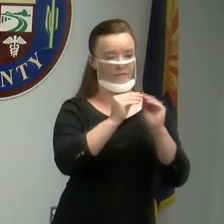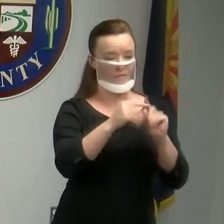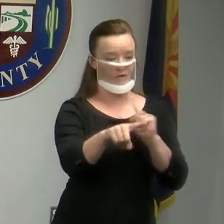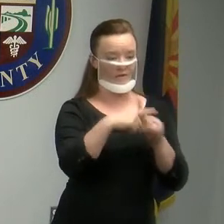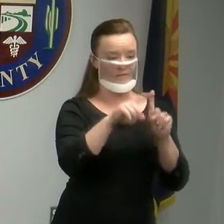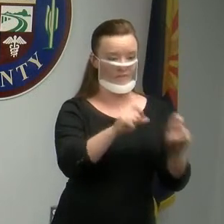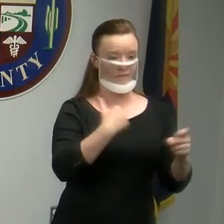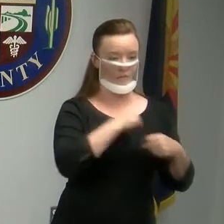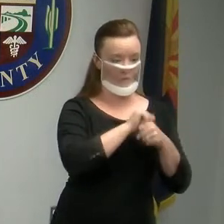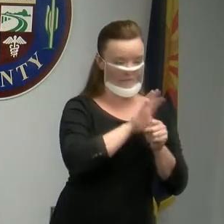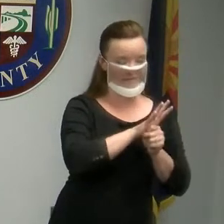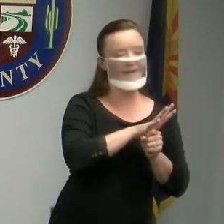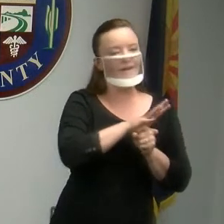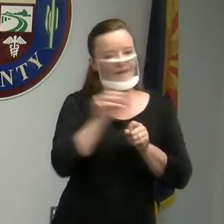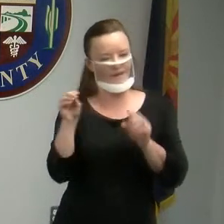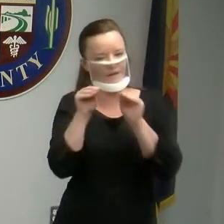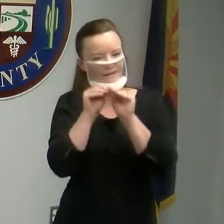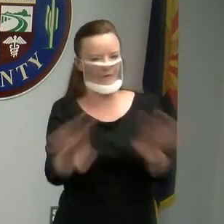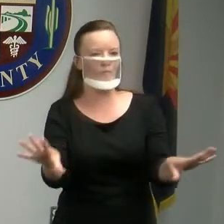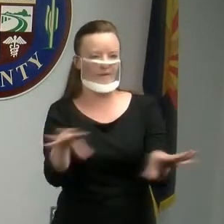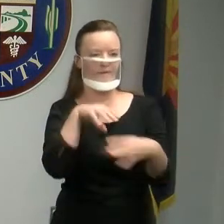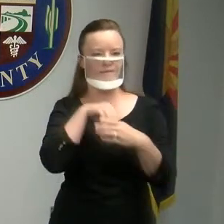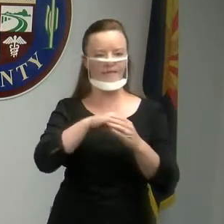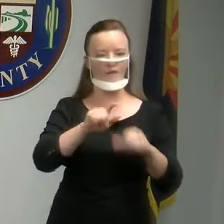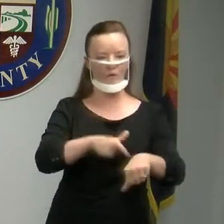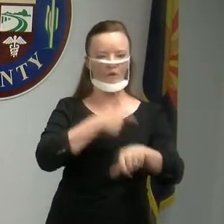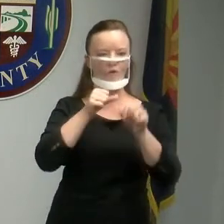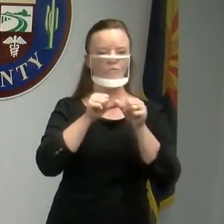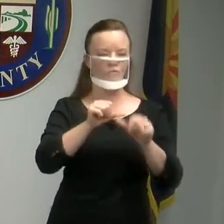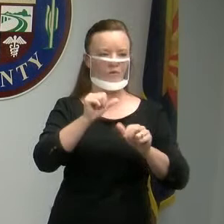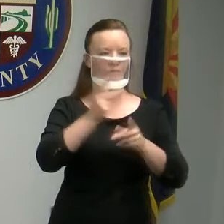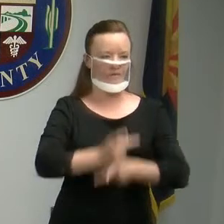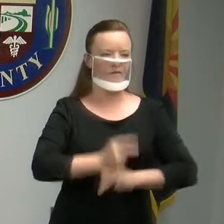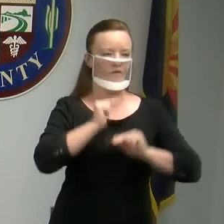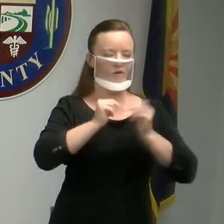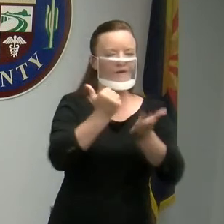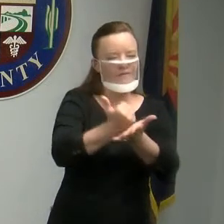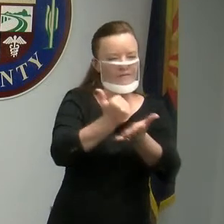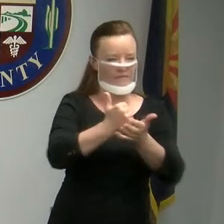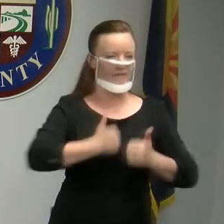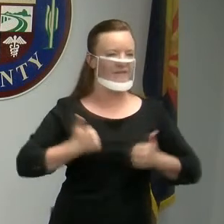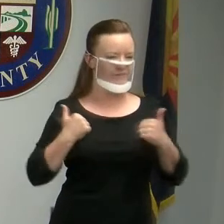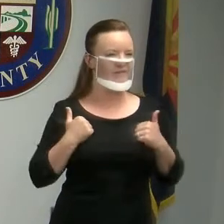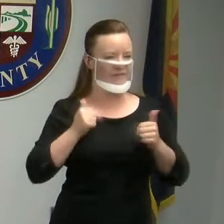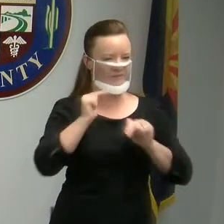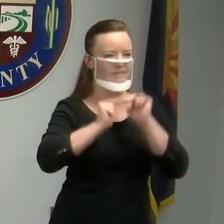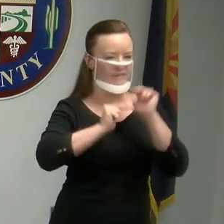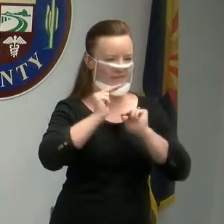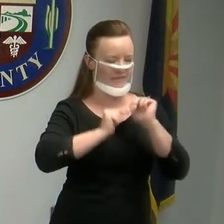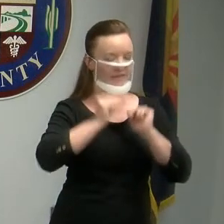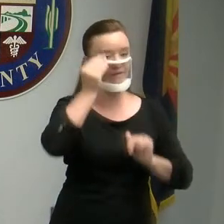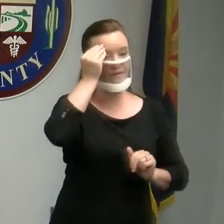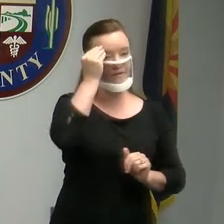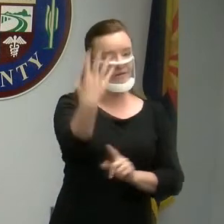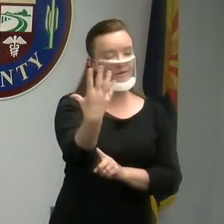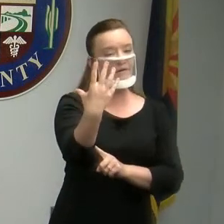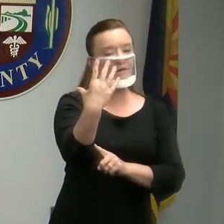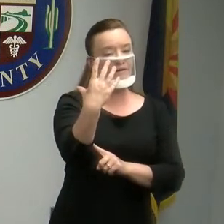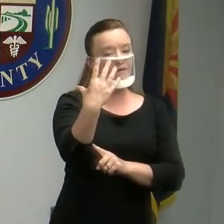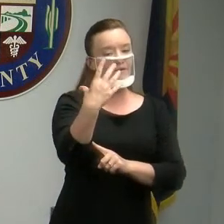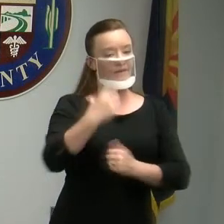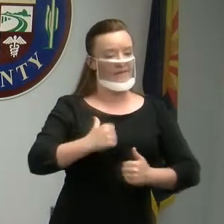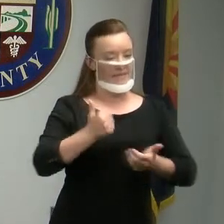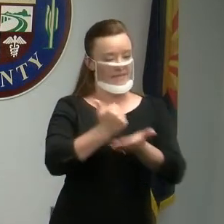care facilities very closely. And what I will tell you is that the long-term care facility residents used